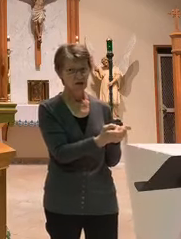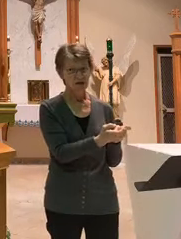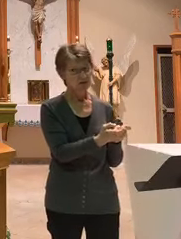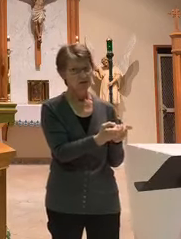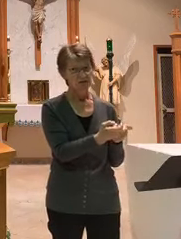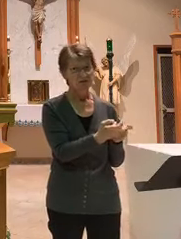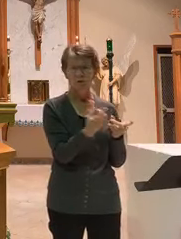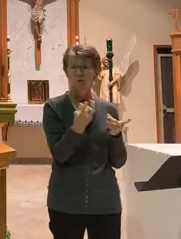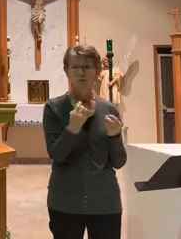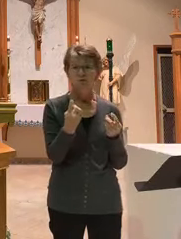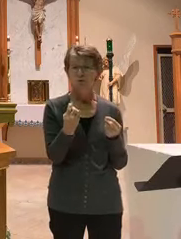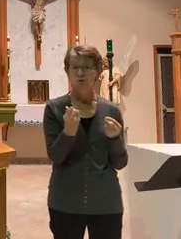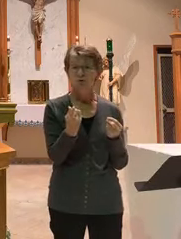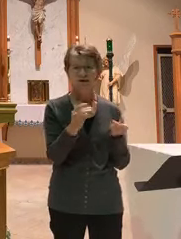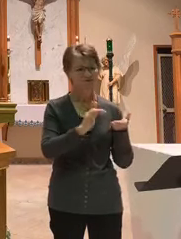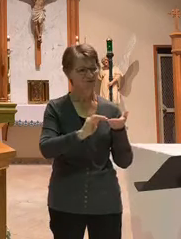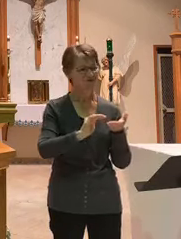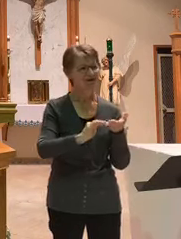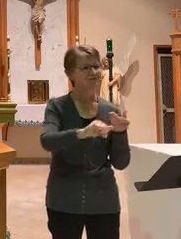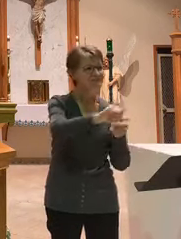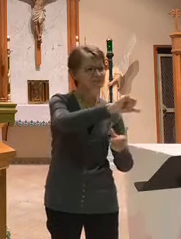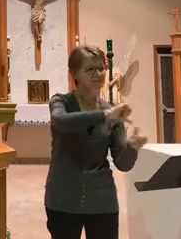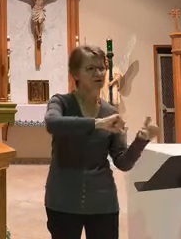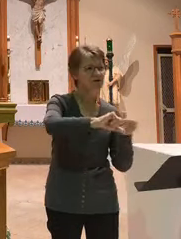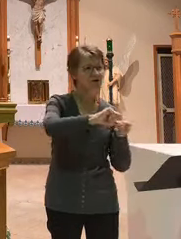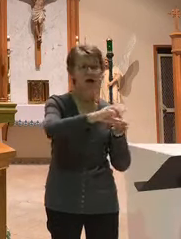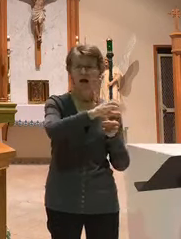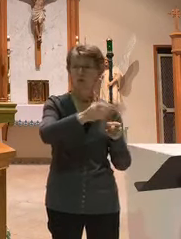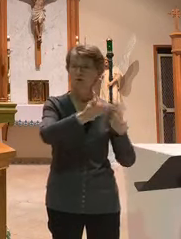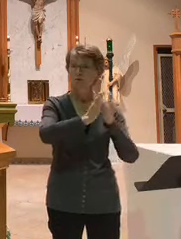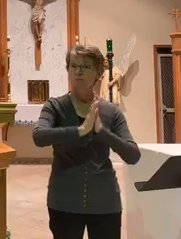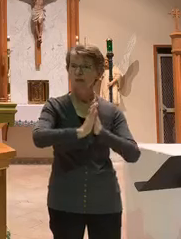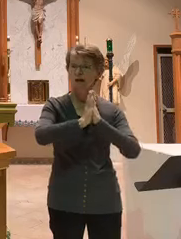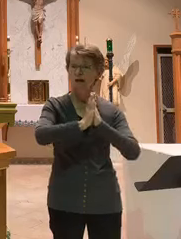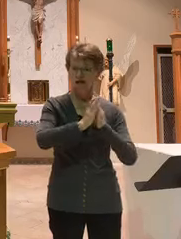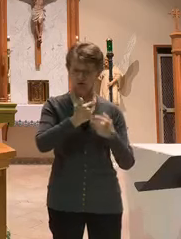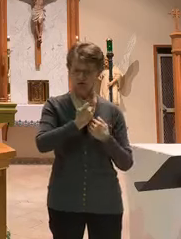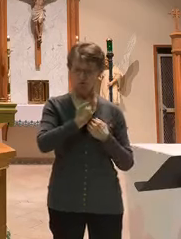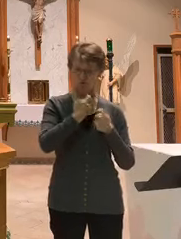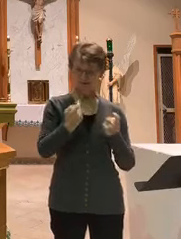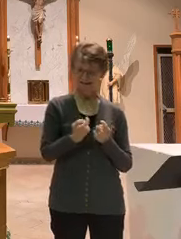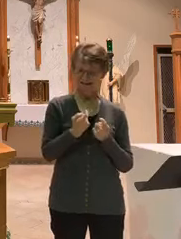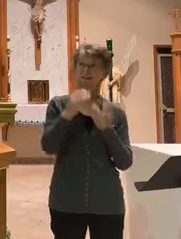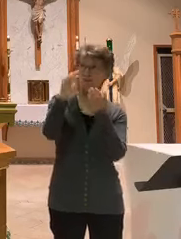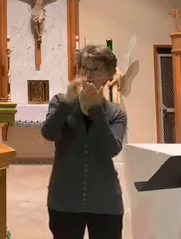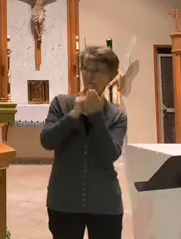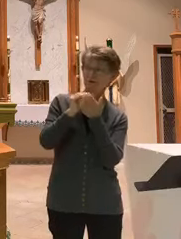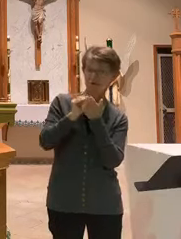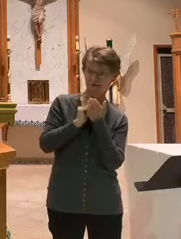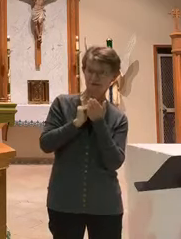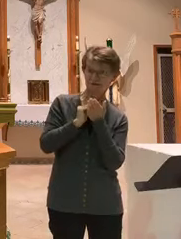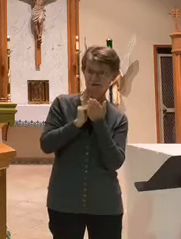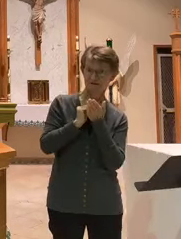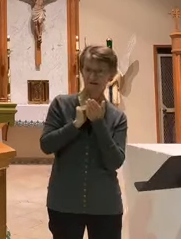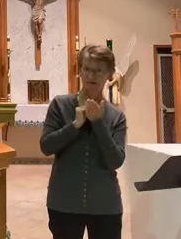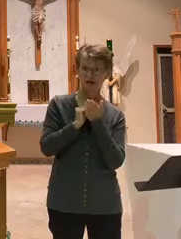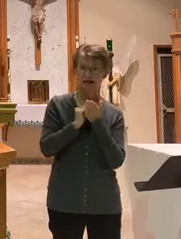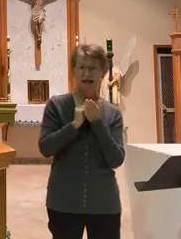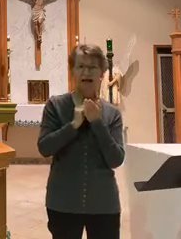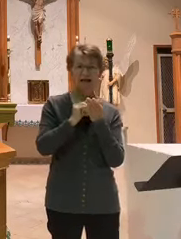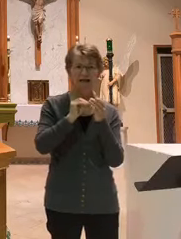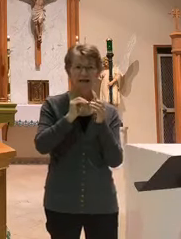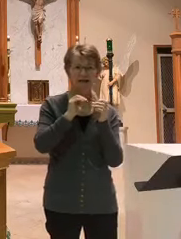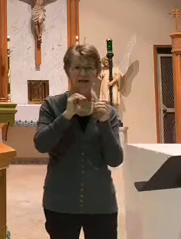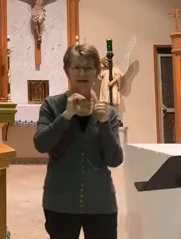Forgive your neighbor's injustice, then when you pray, your own sins will be forgiven. Could